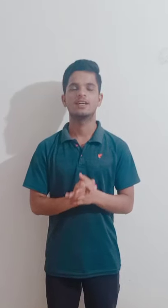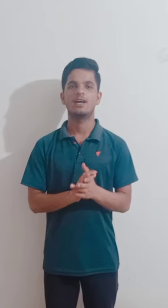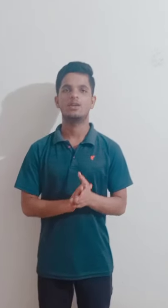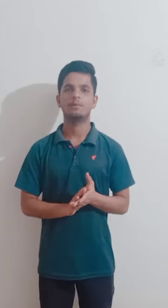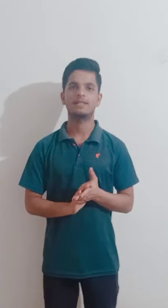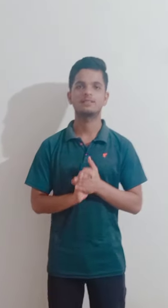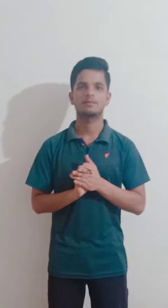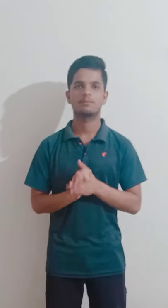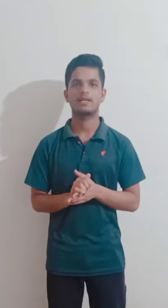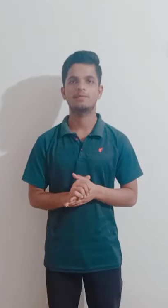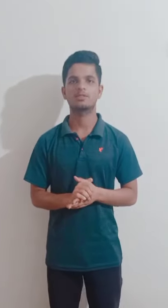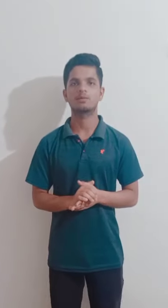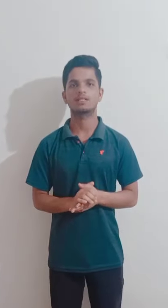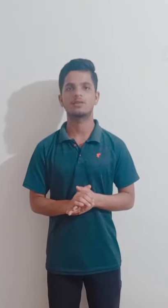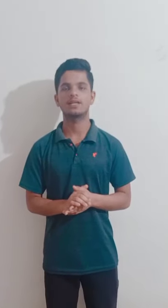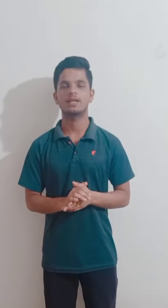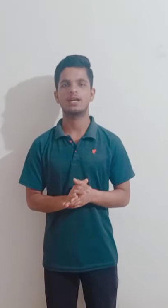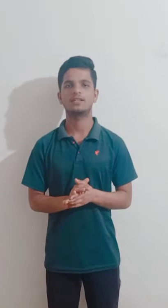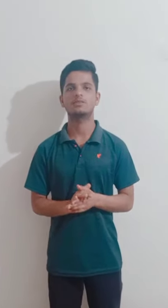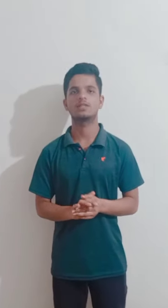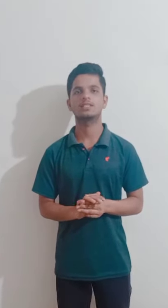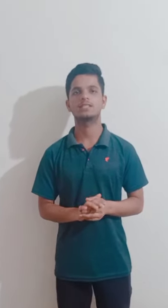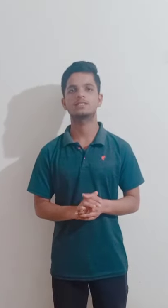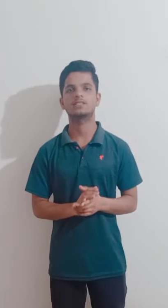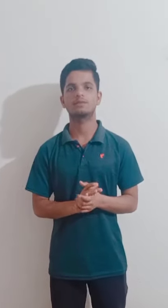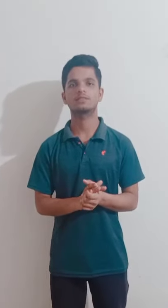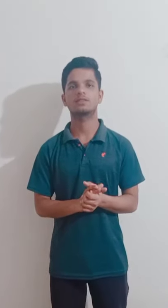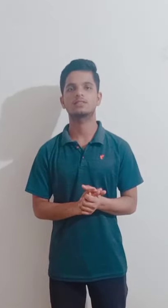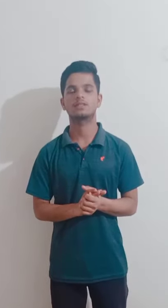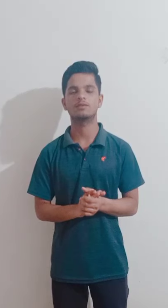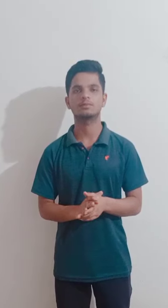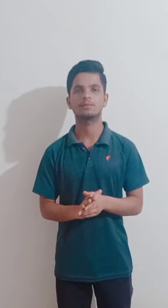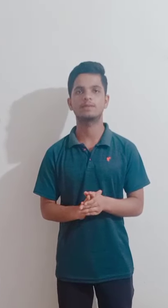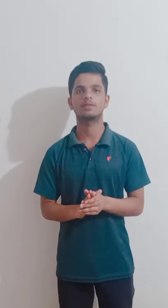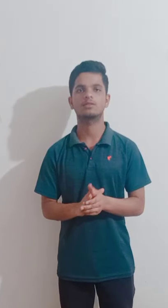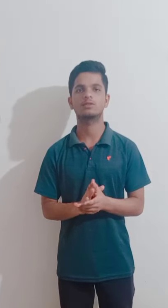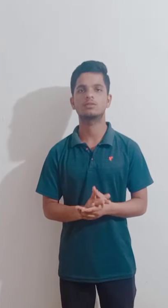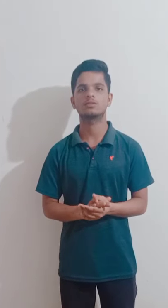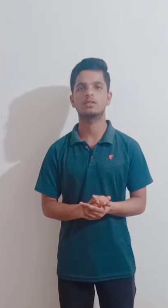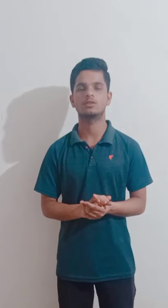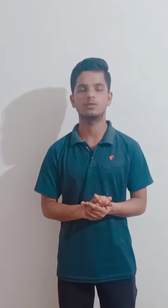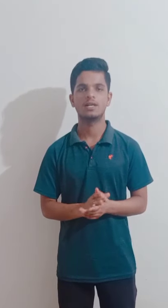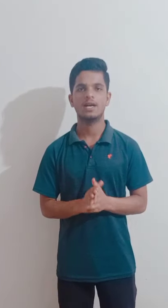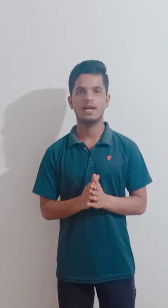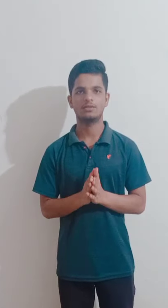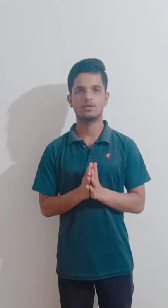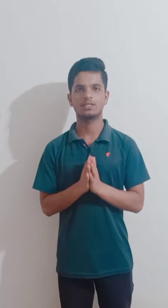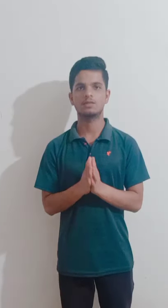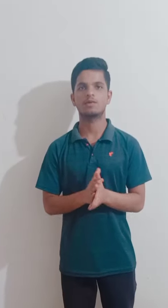Hello friends, my name is Omkar Shawai and today's date is 7th of September 2022 and today's our Viva topic